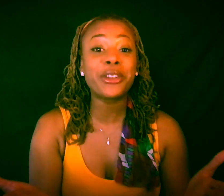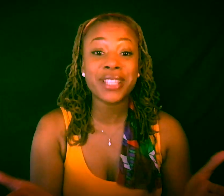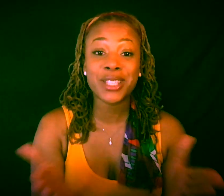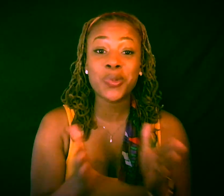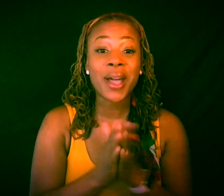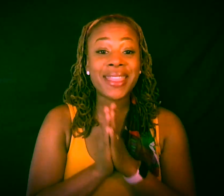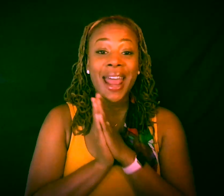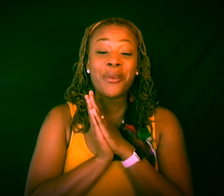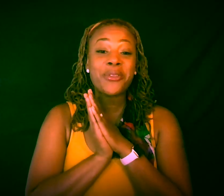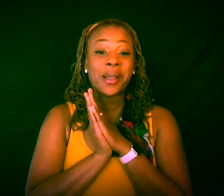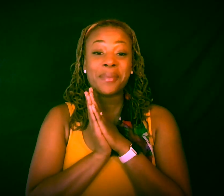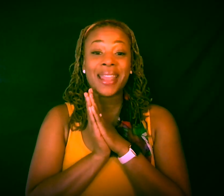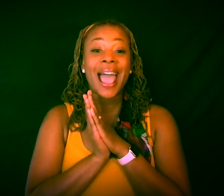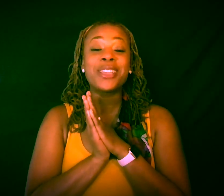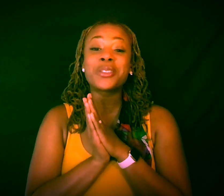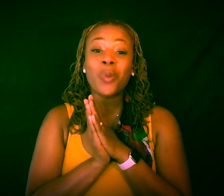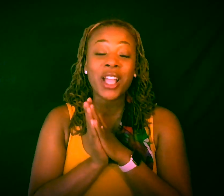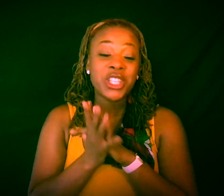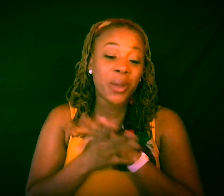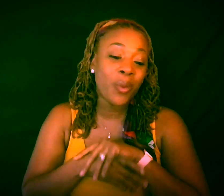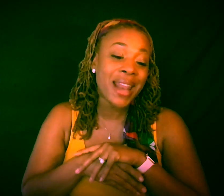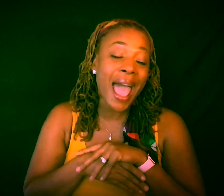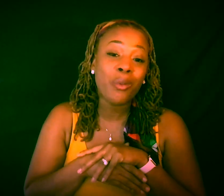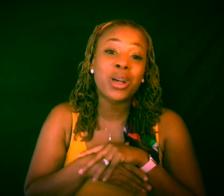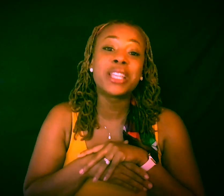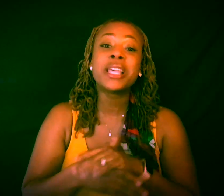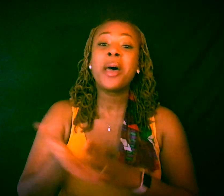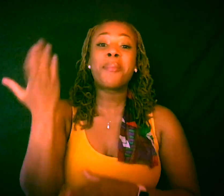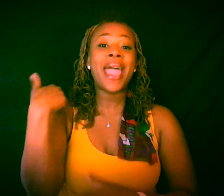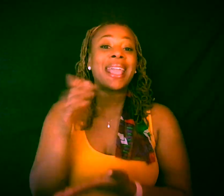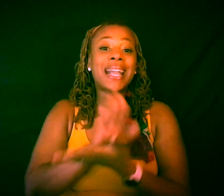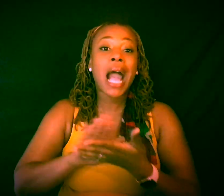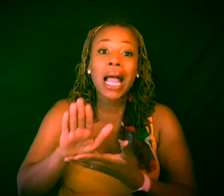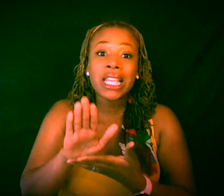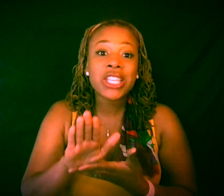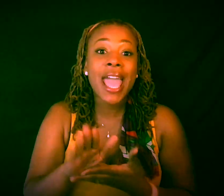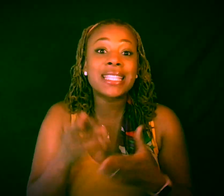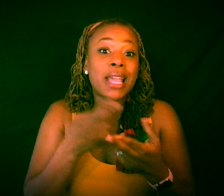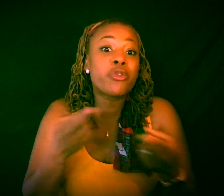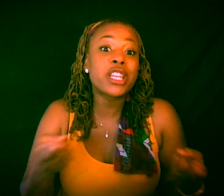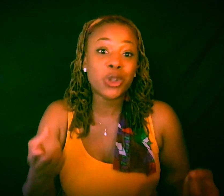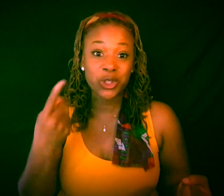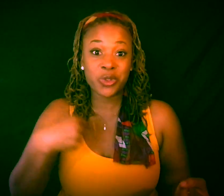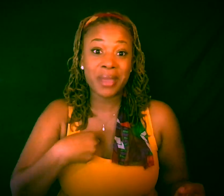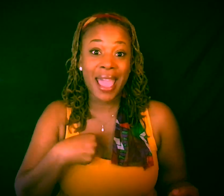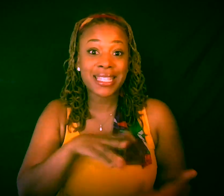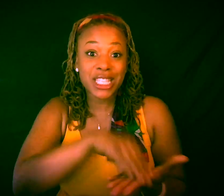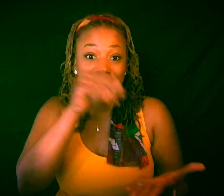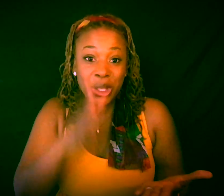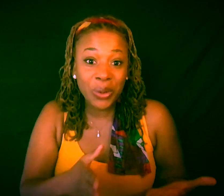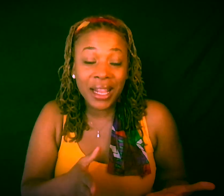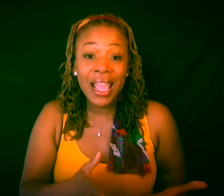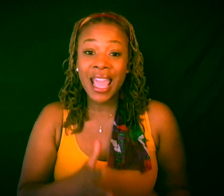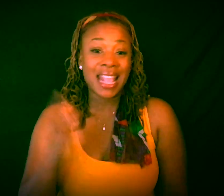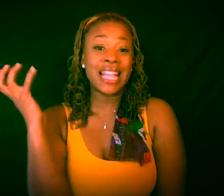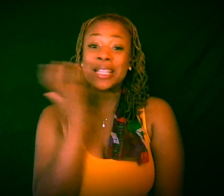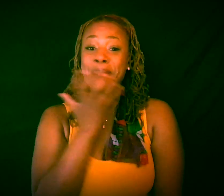is one that I would recommend. I used to watch him when I was back in college as a resource for me as a student, and he's